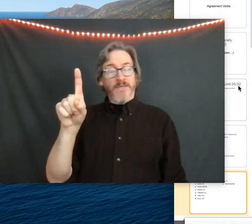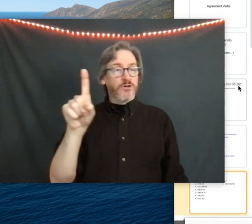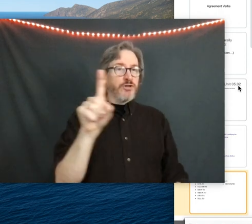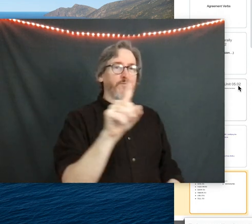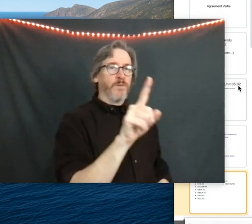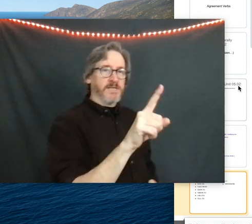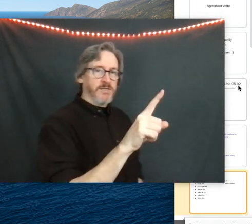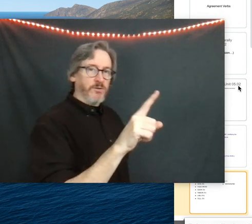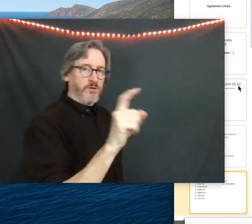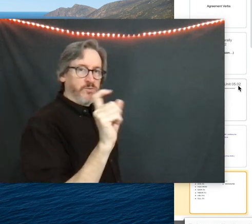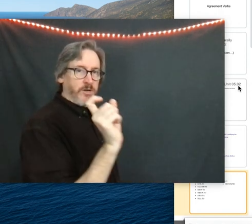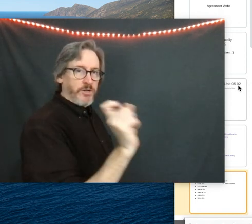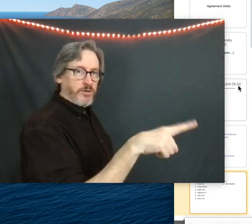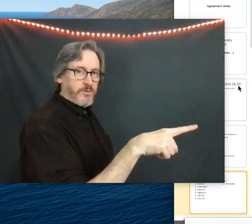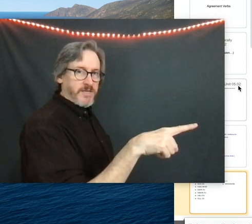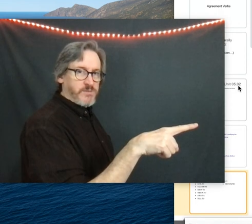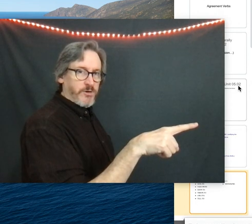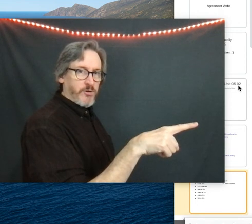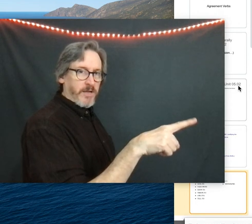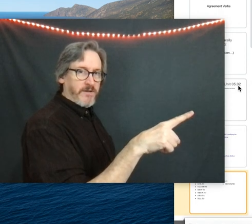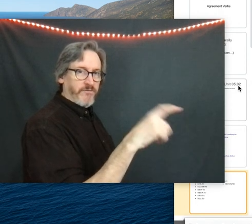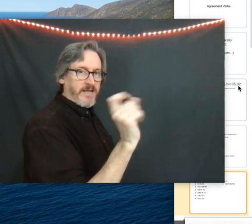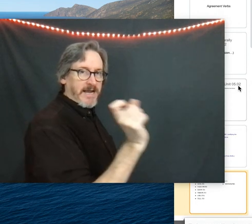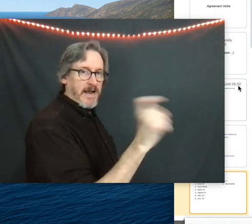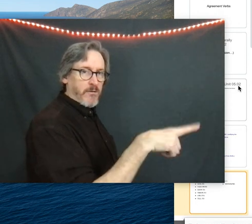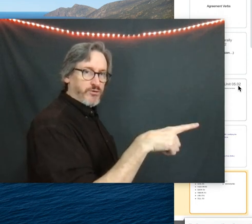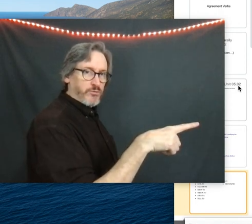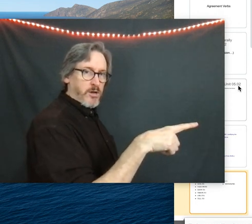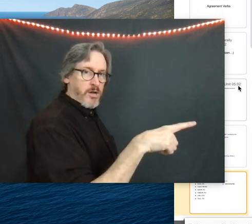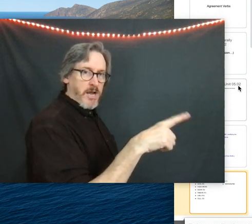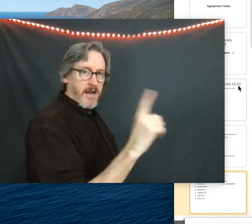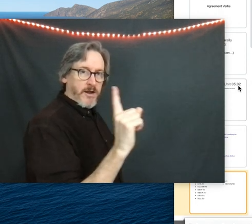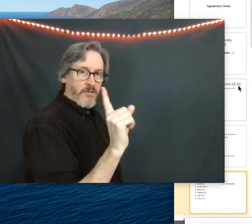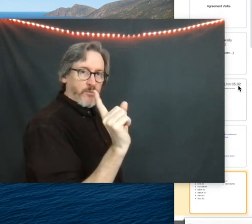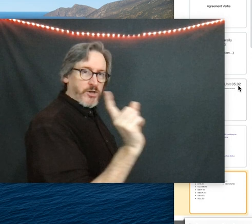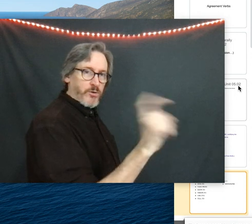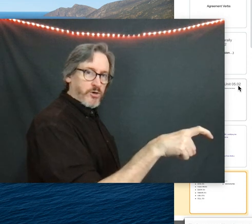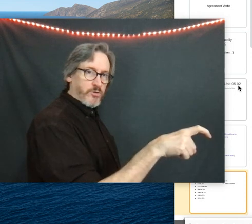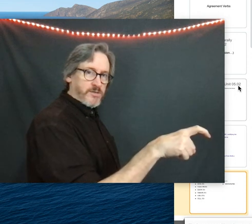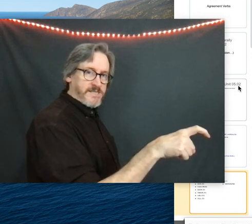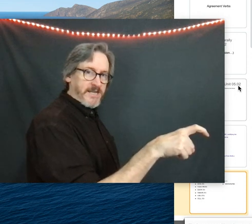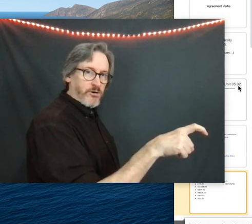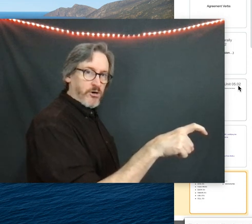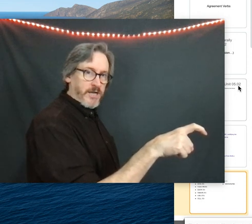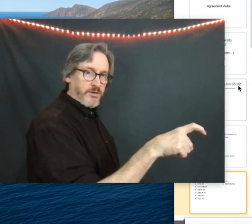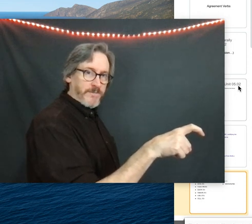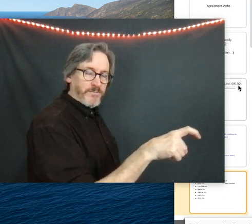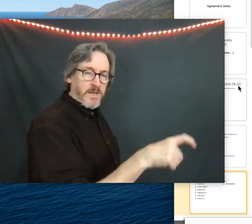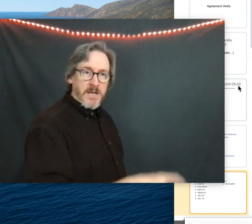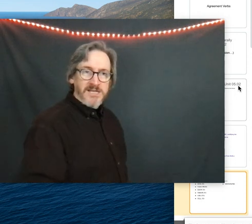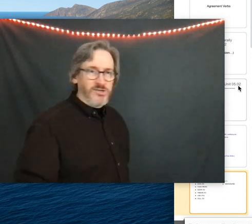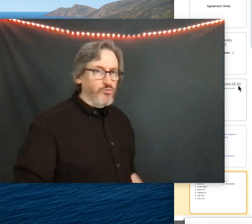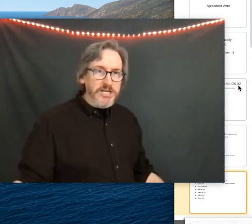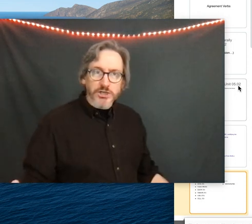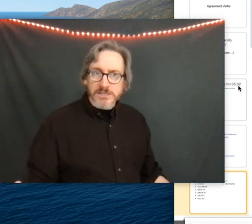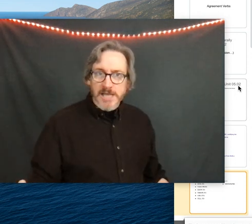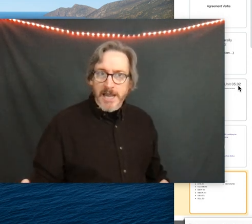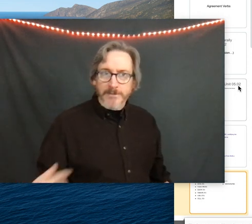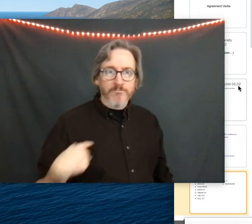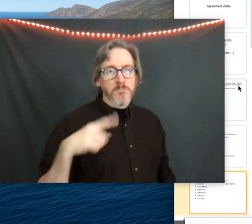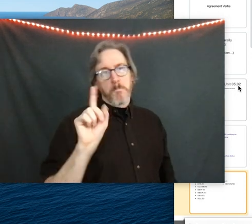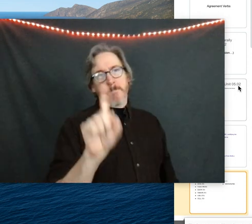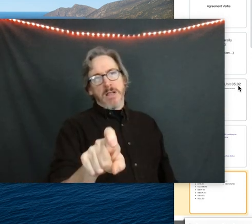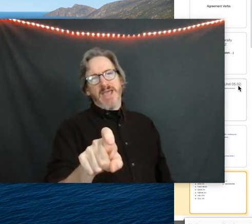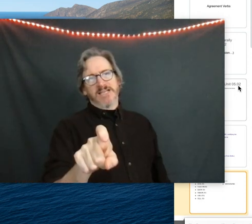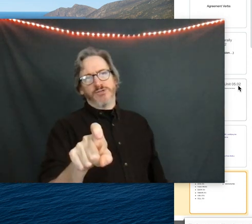And there are two different ways. There's one you can do this where you like fling it out, and another where you sink your hook into it. It's a regional